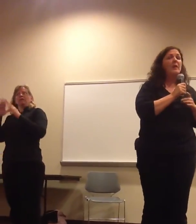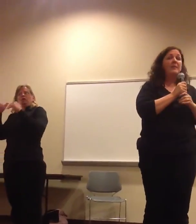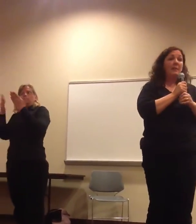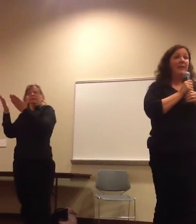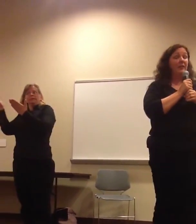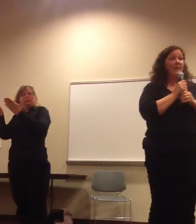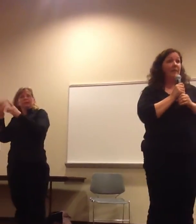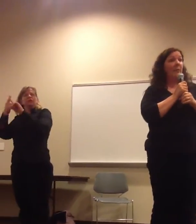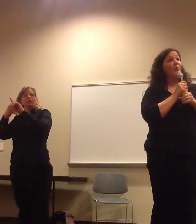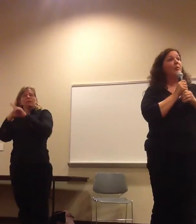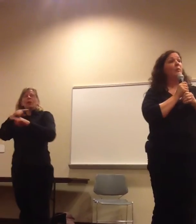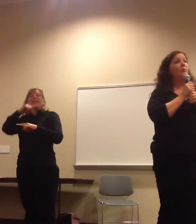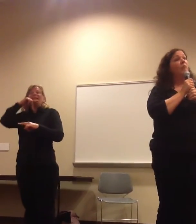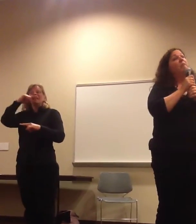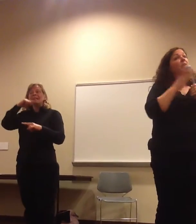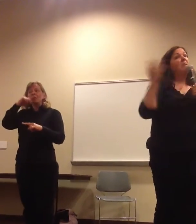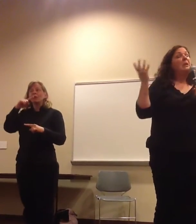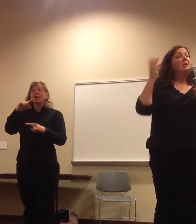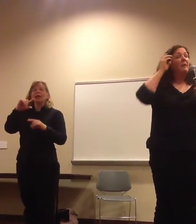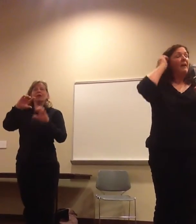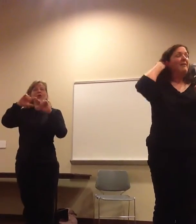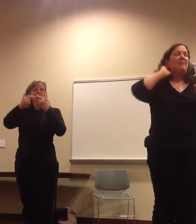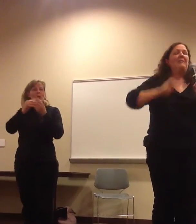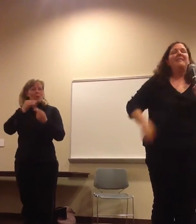members. Some hearing staff members who,